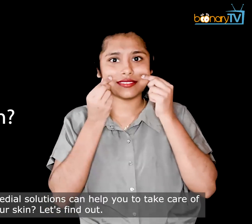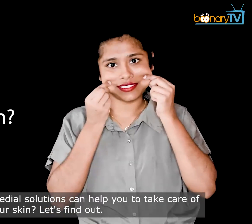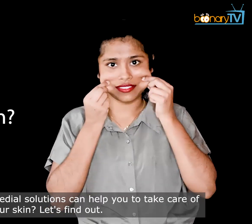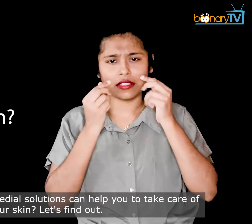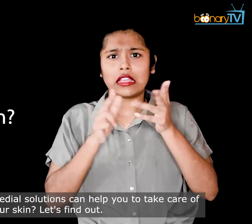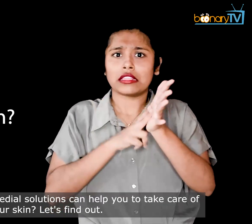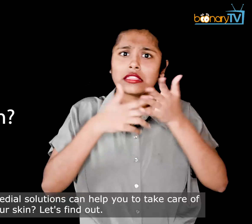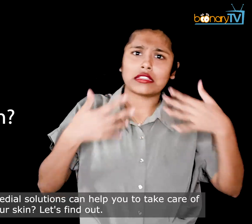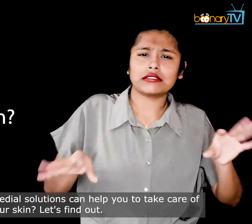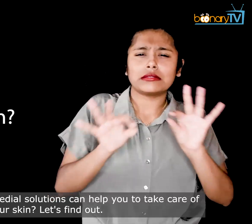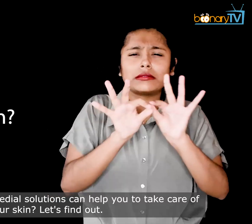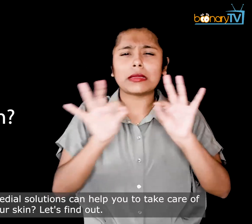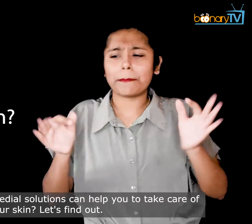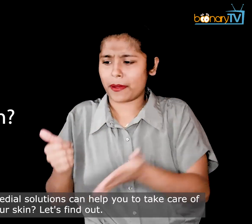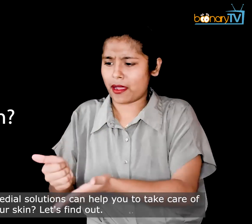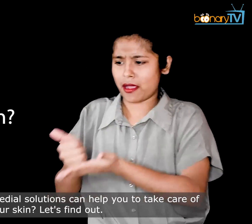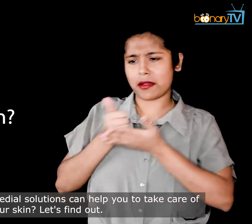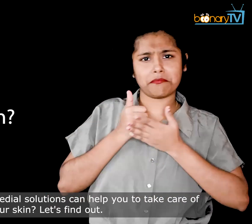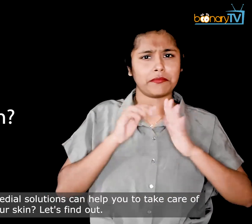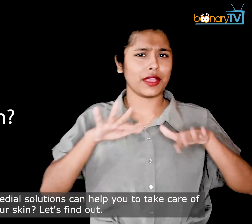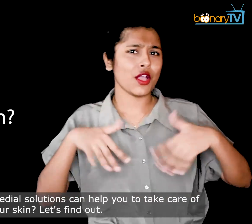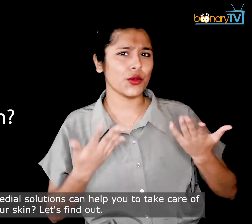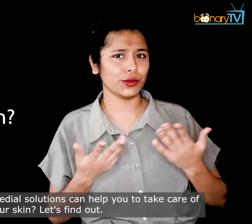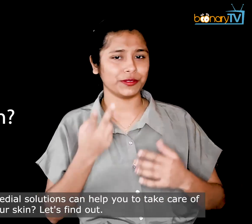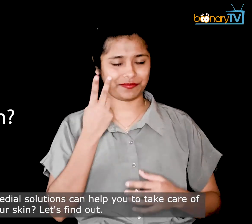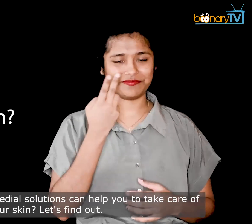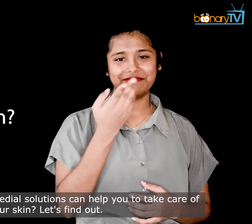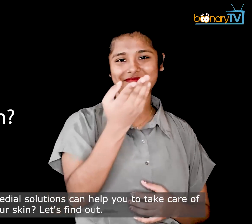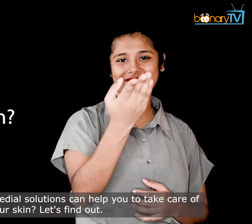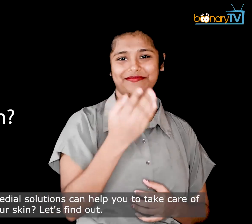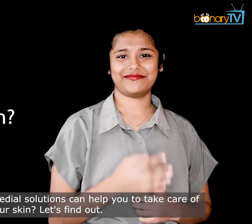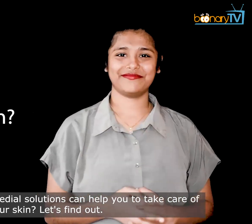remedial solutions can help you to take care of your skin? Let's find out.